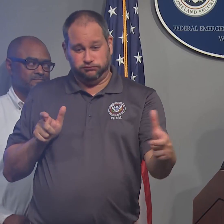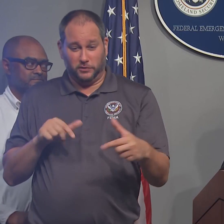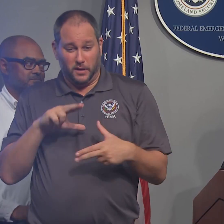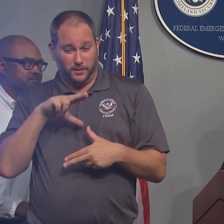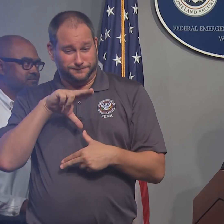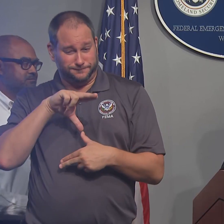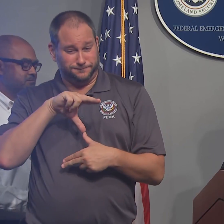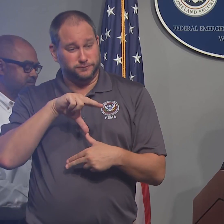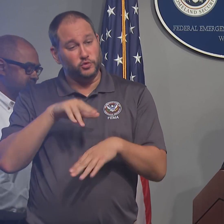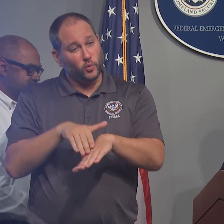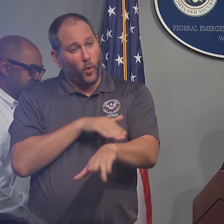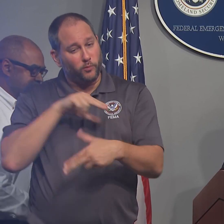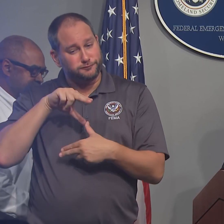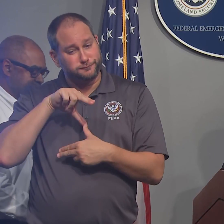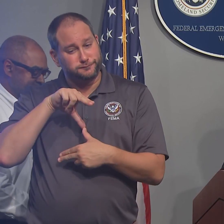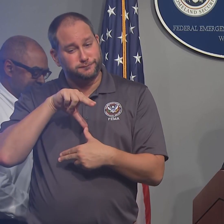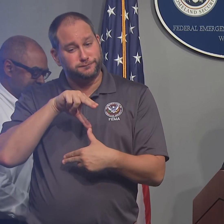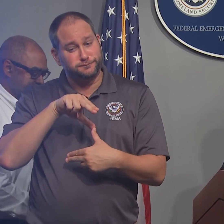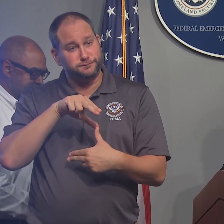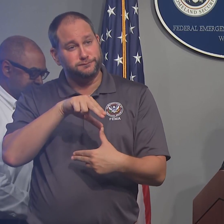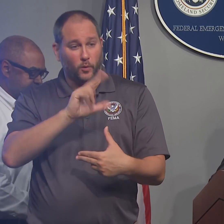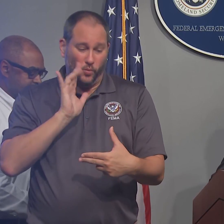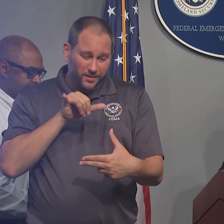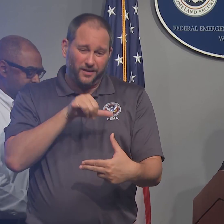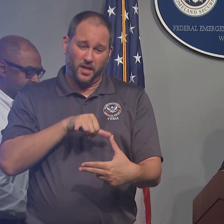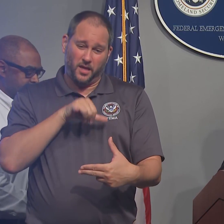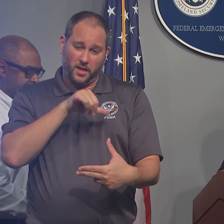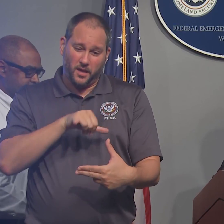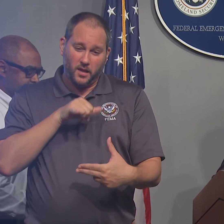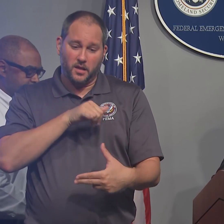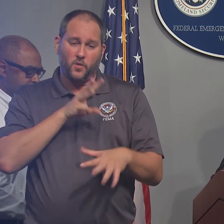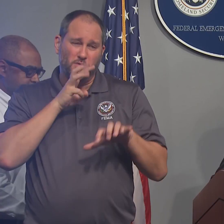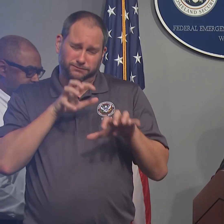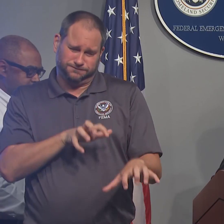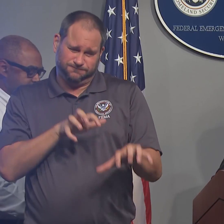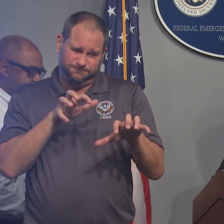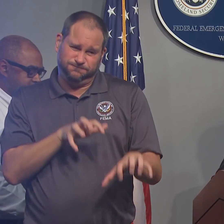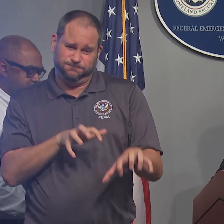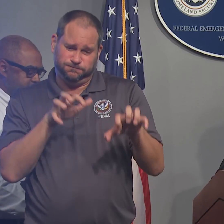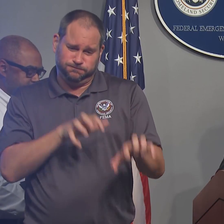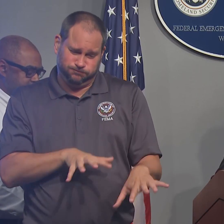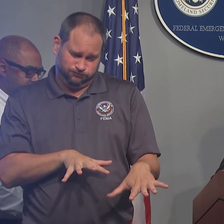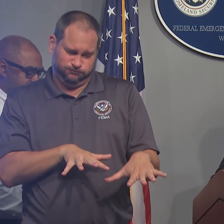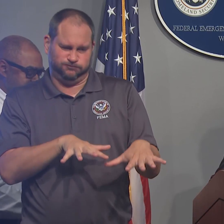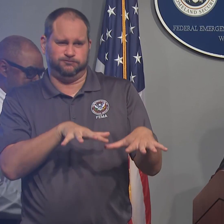will pile up water along the coast in the form of a storm surge. But in addition to that, there's going to be a